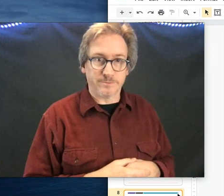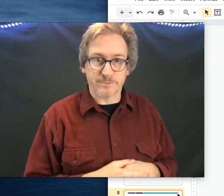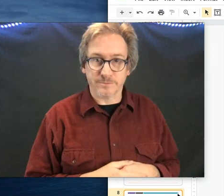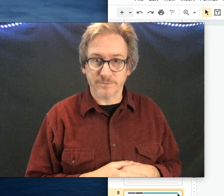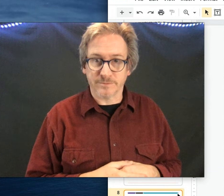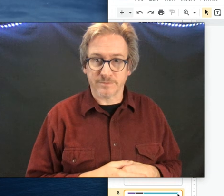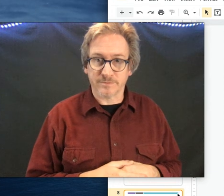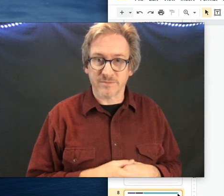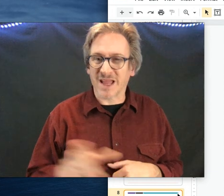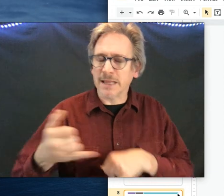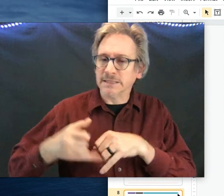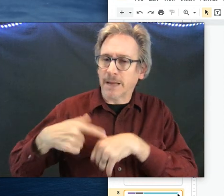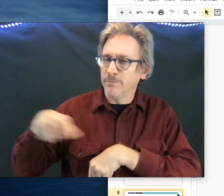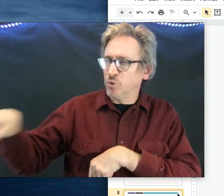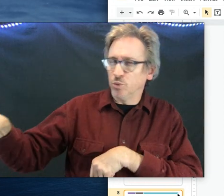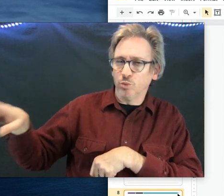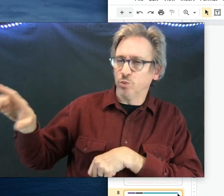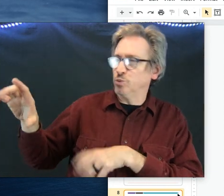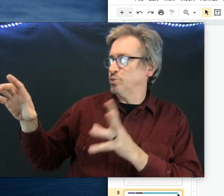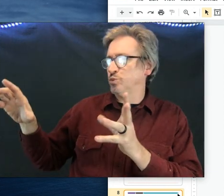to.